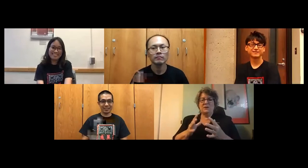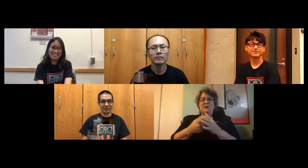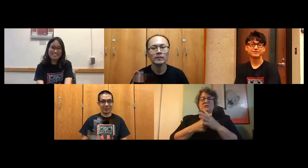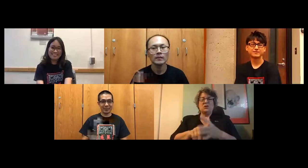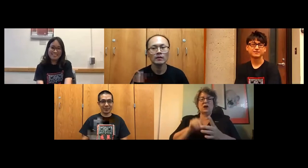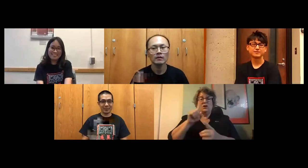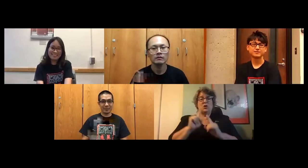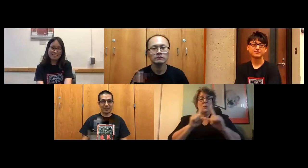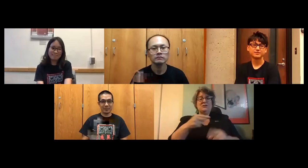to Beijing.